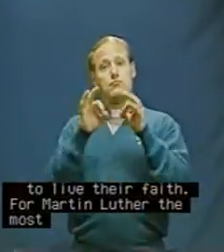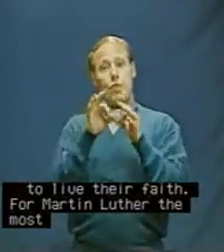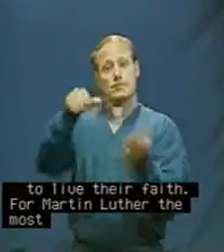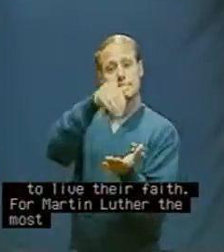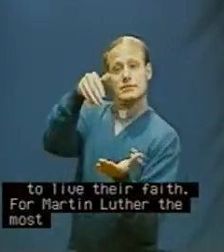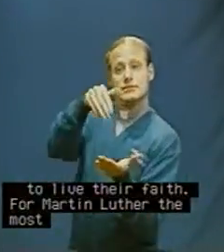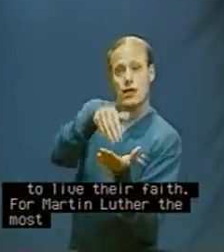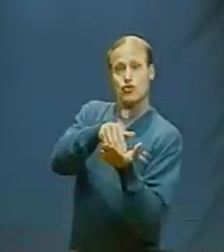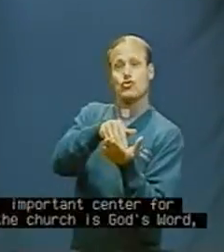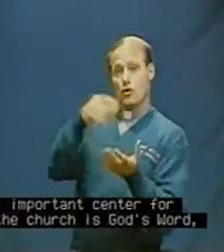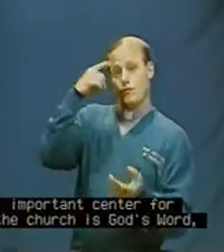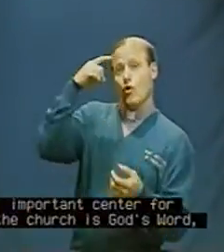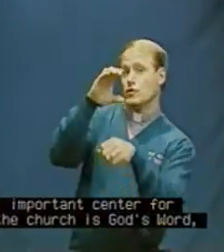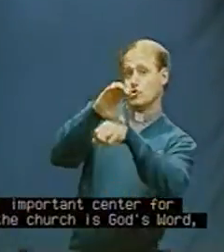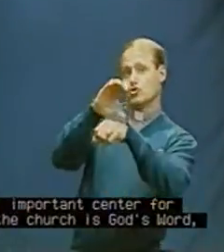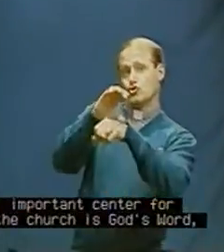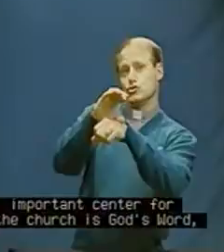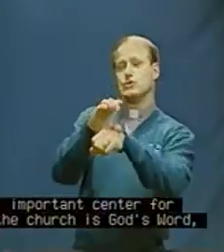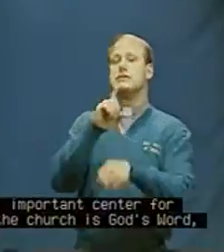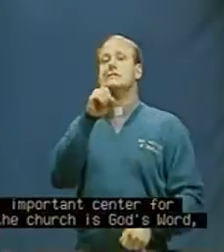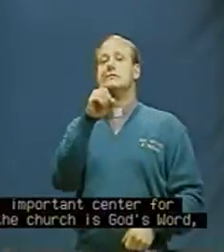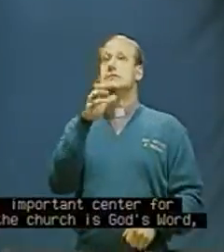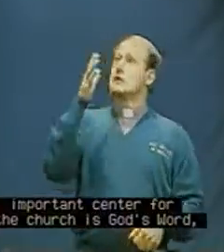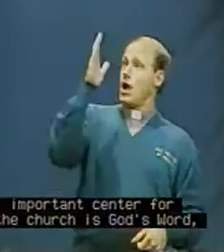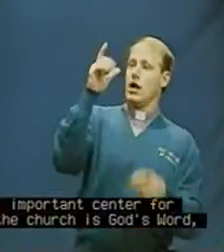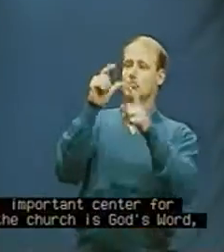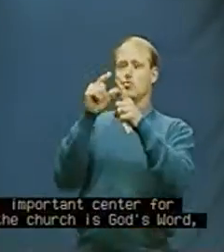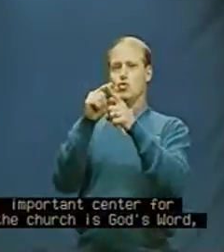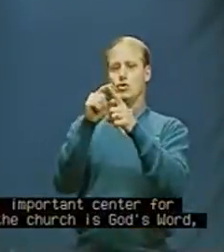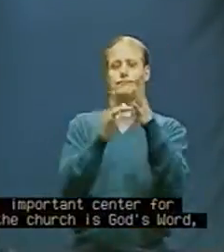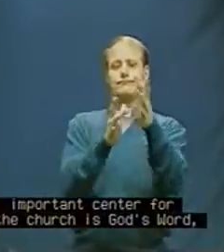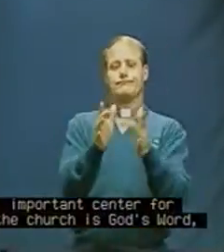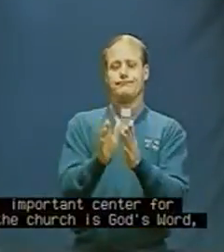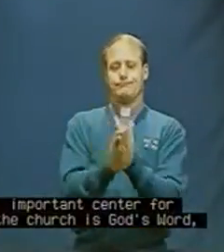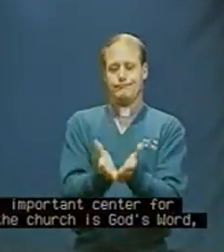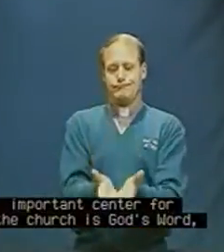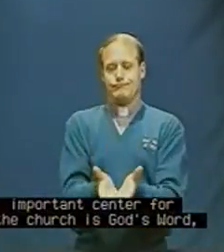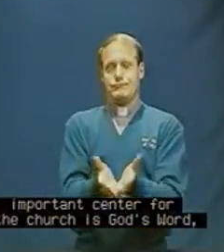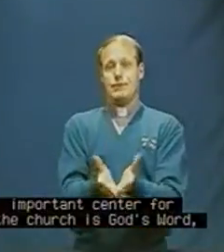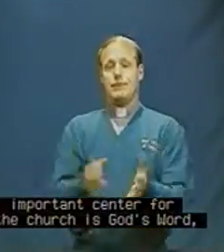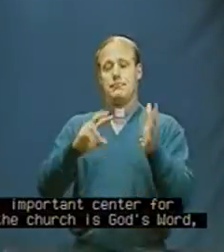To live their faith. For Martin Luther, the most important center for the church is God's Word.